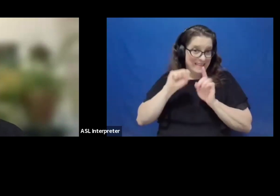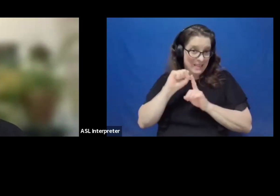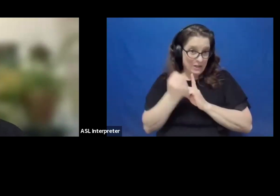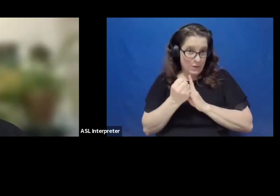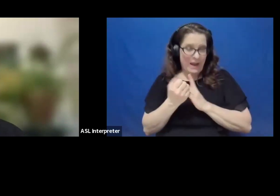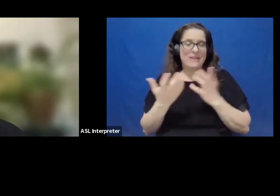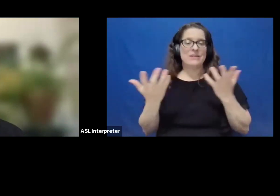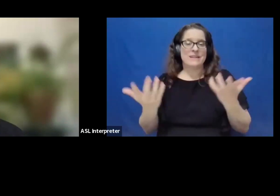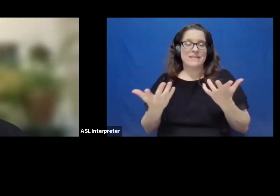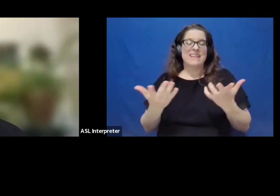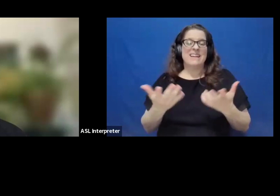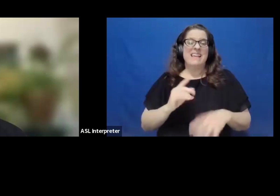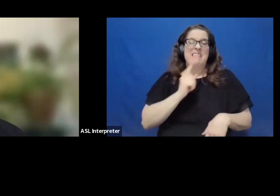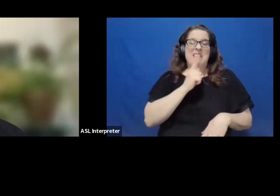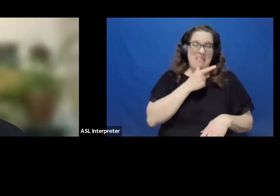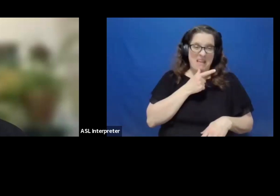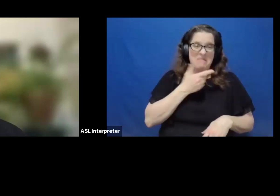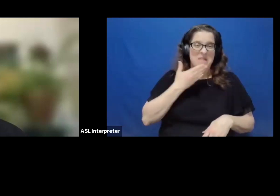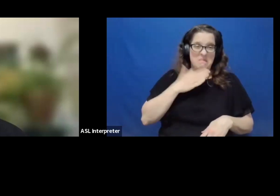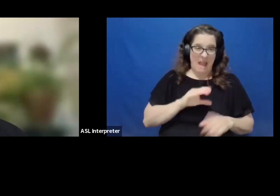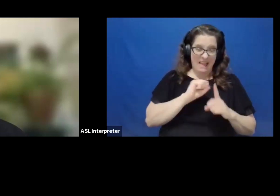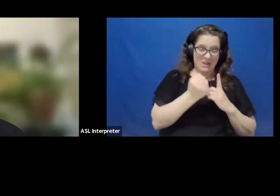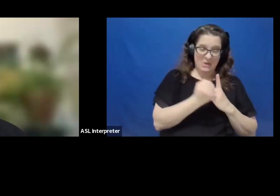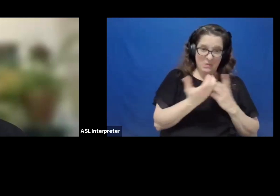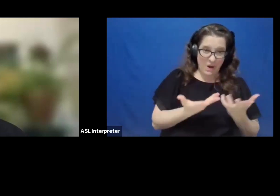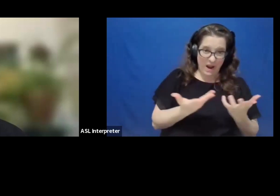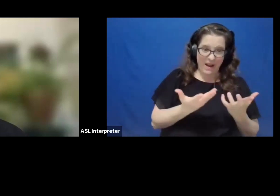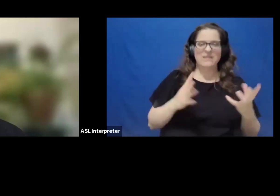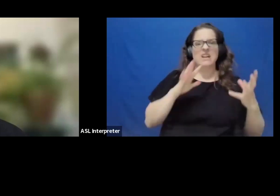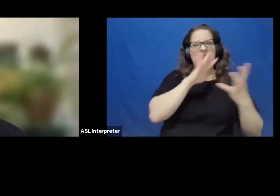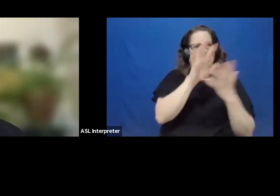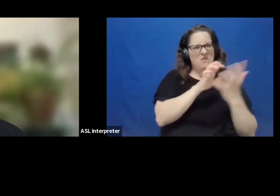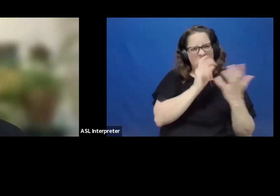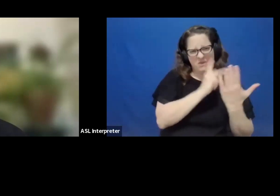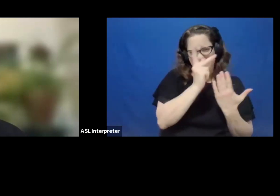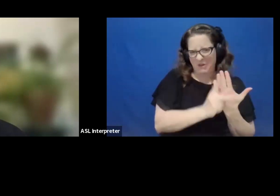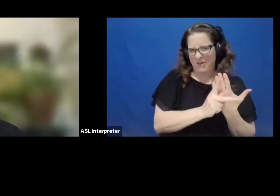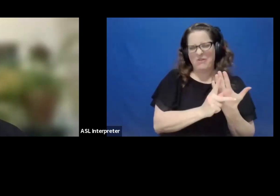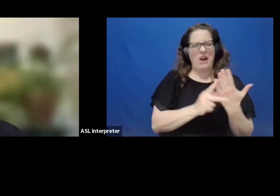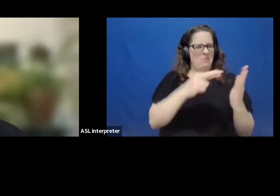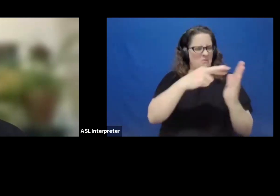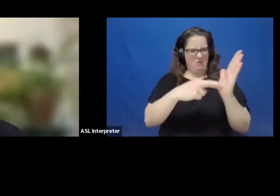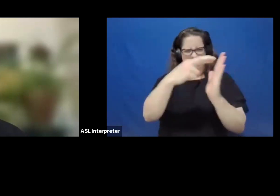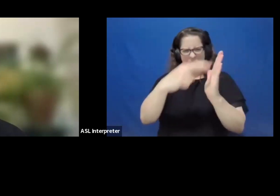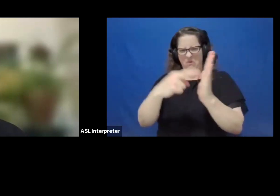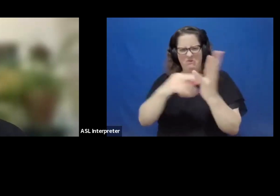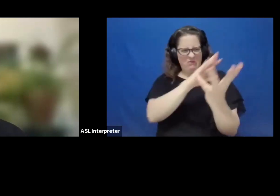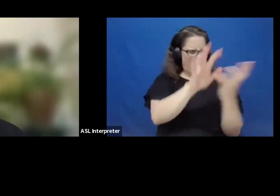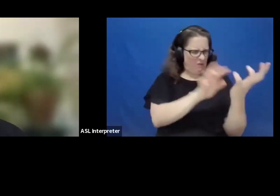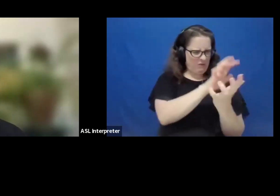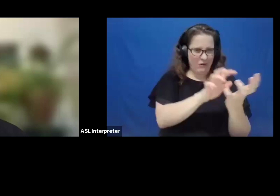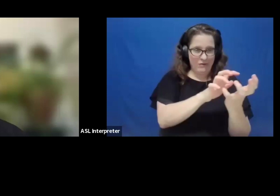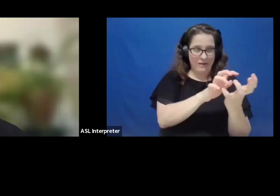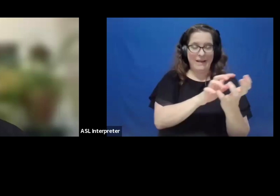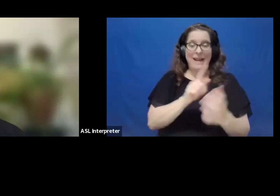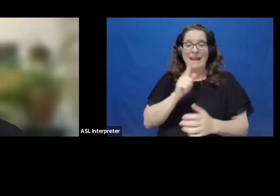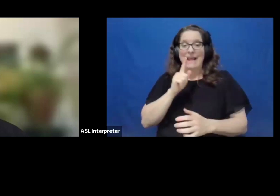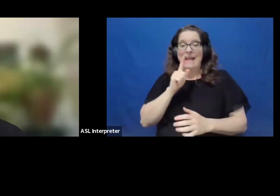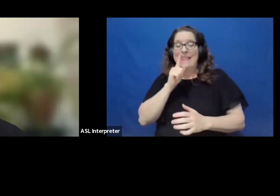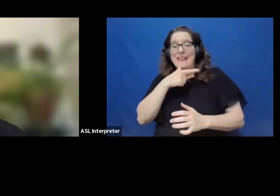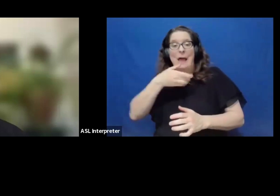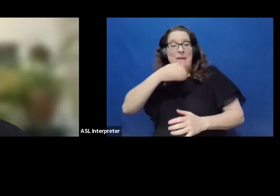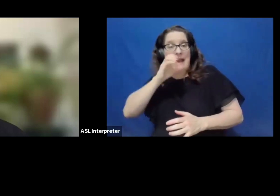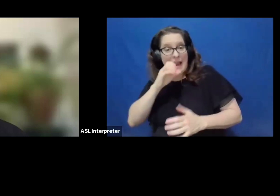lemonade is, PCR has invited me to answer any questions you have. I'm assuming